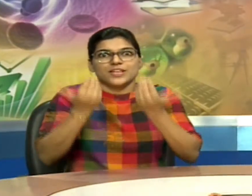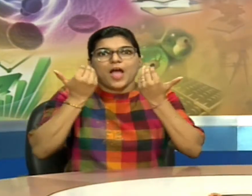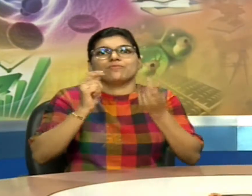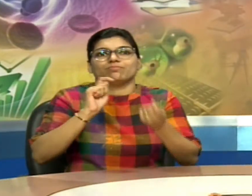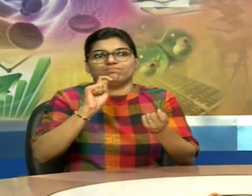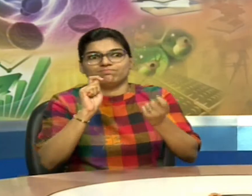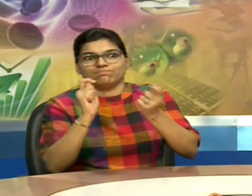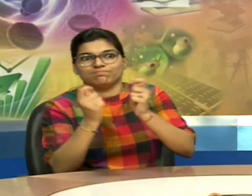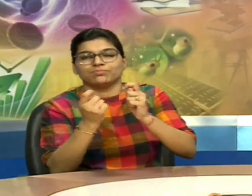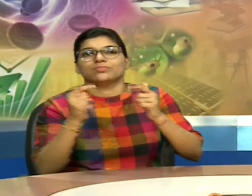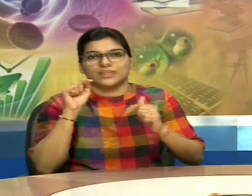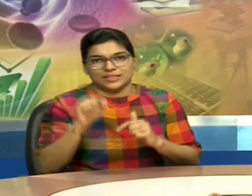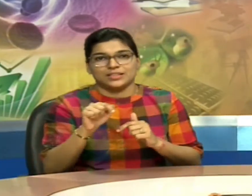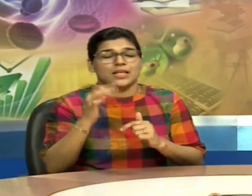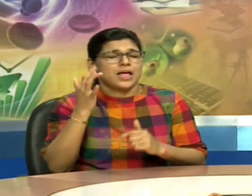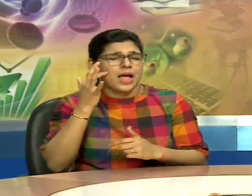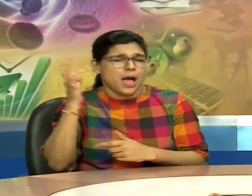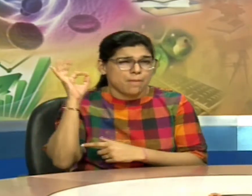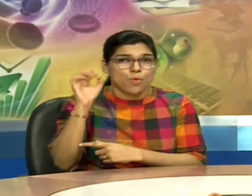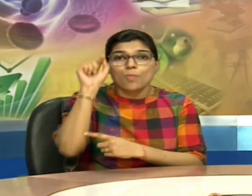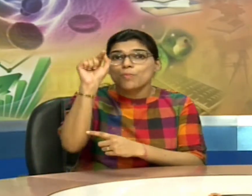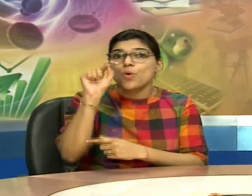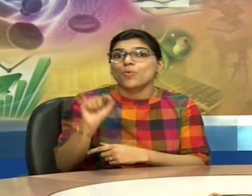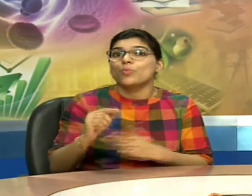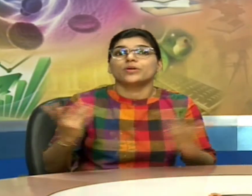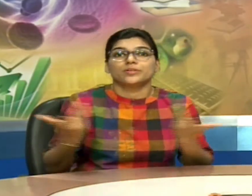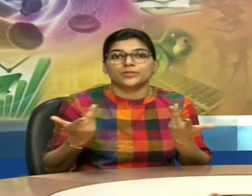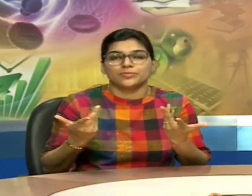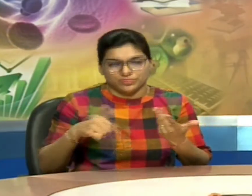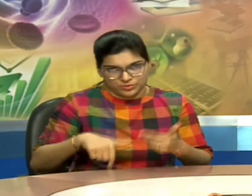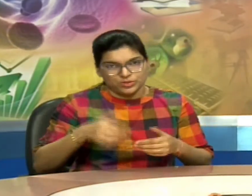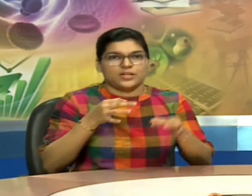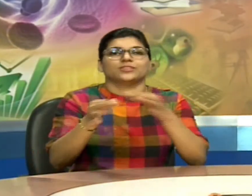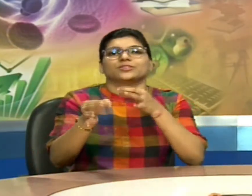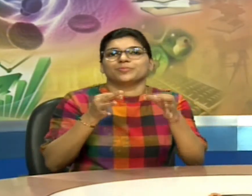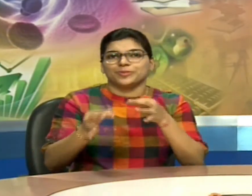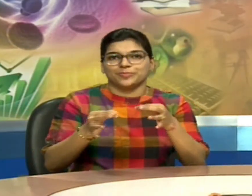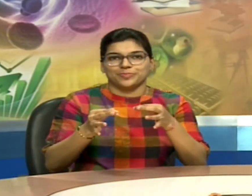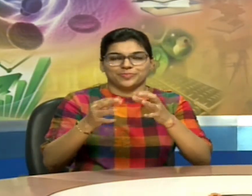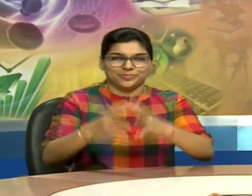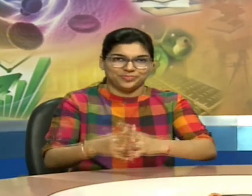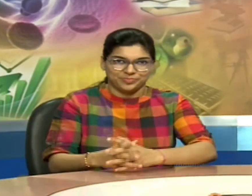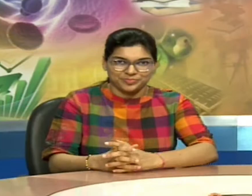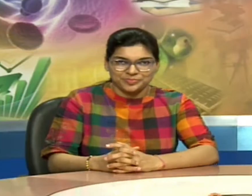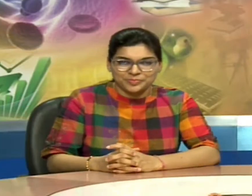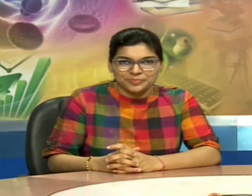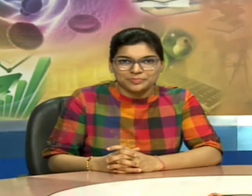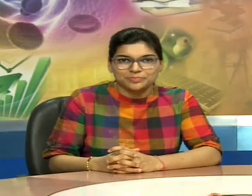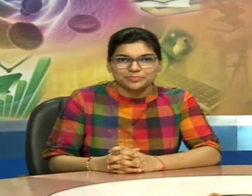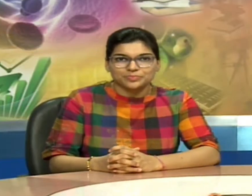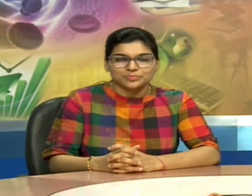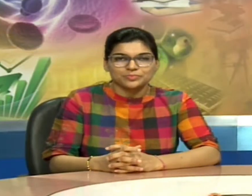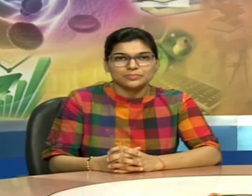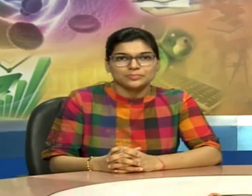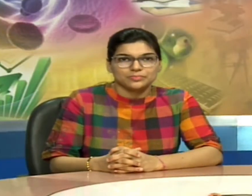about different kinds of environmental issues, the issues which we are going to discuss further